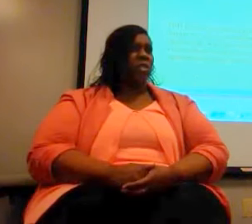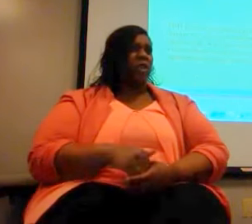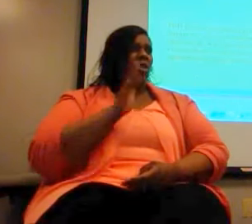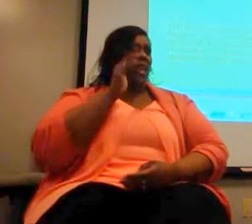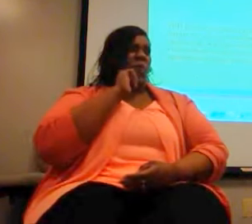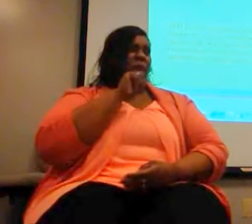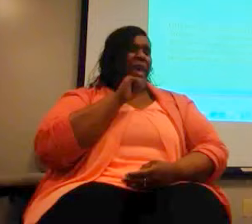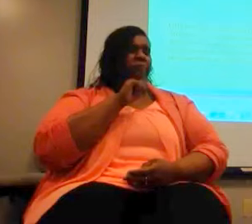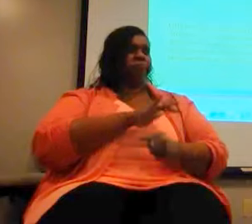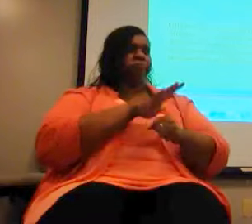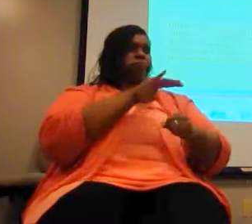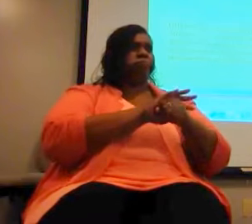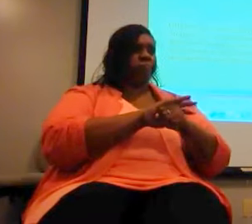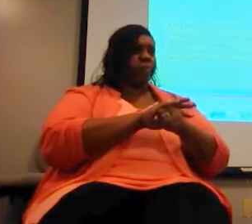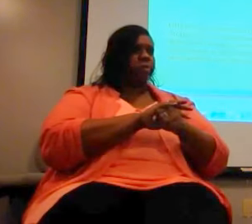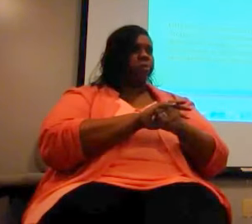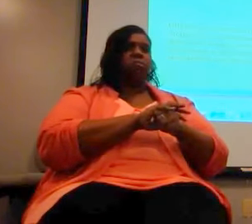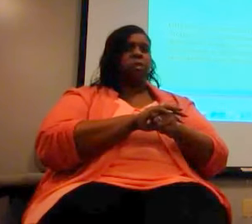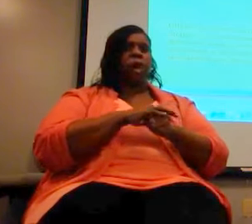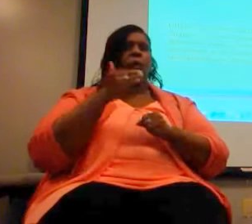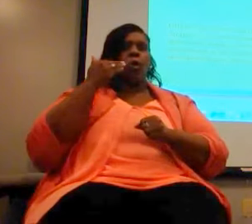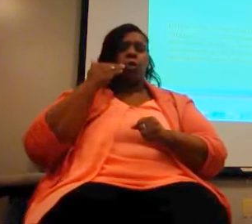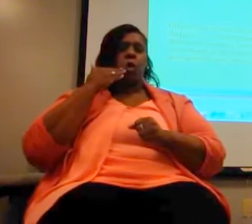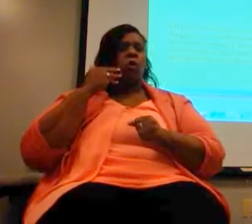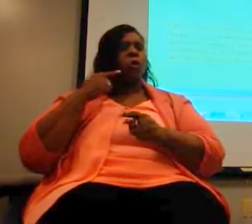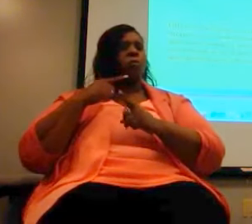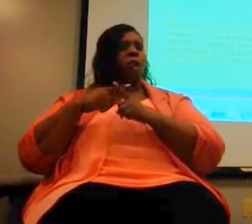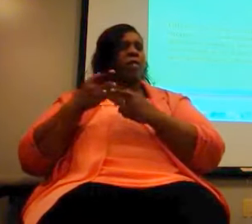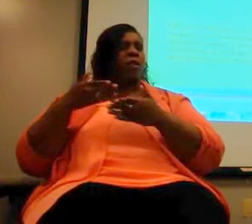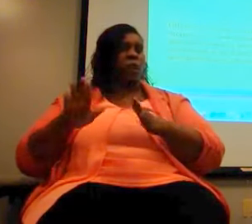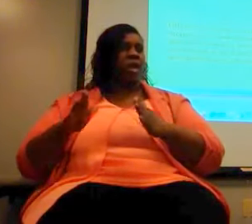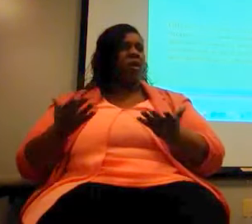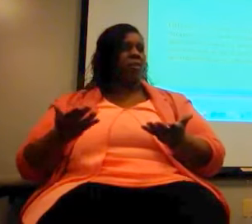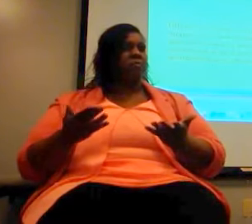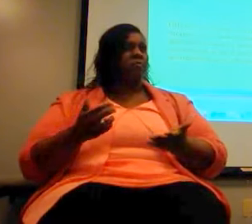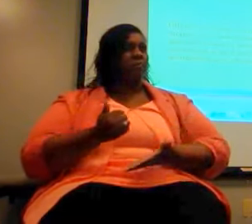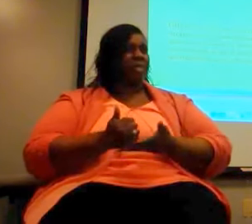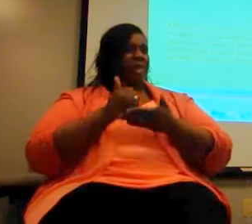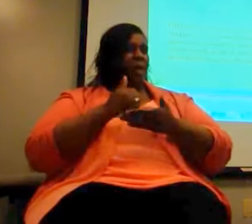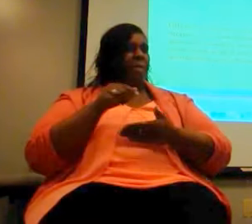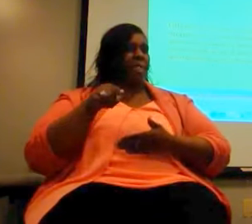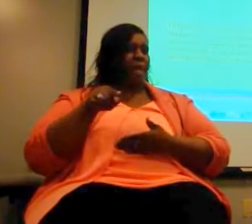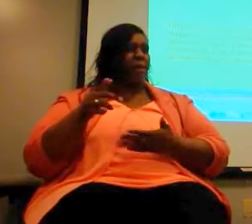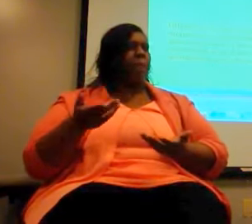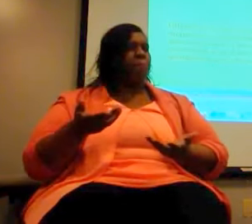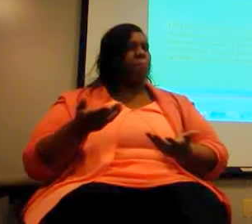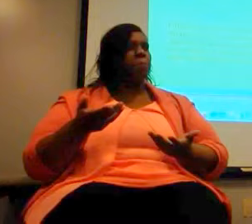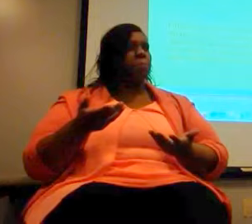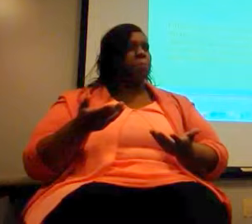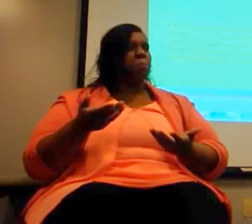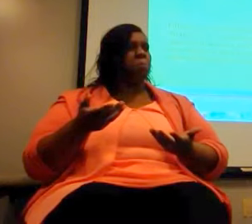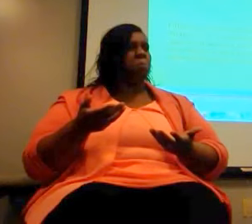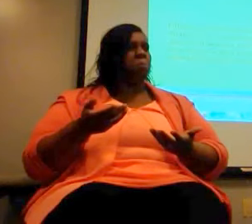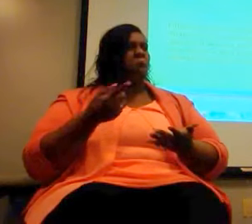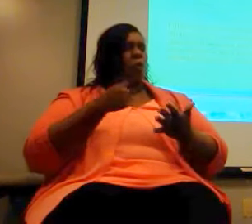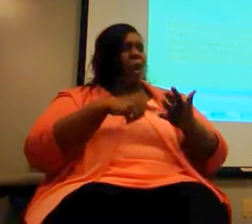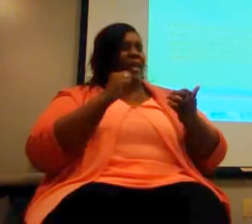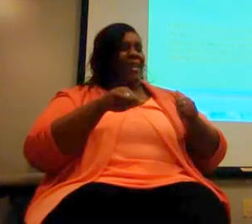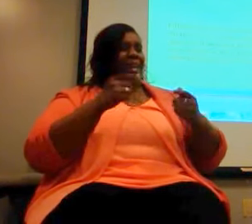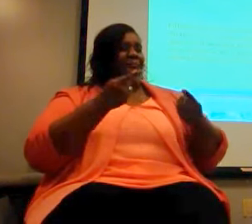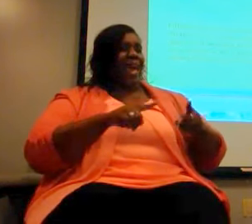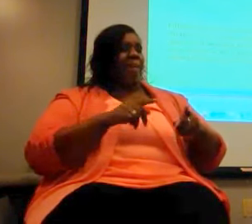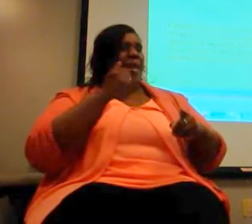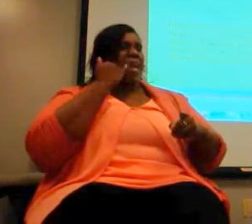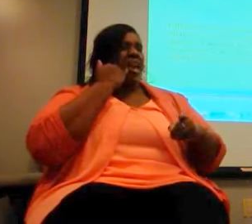often. It's offering them a window into a view into what it could be if